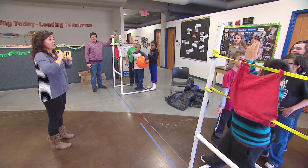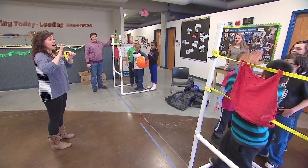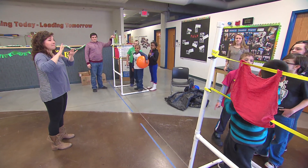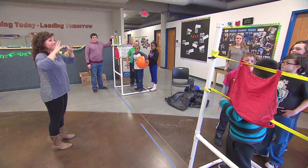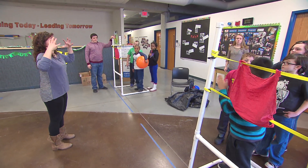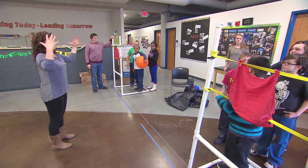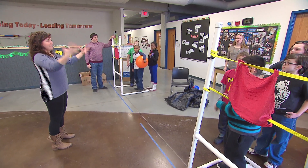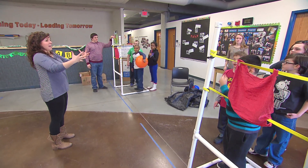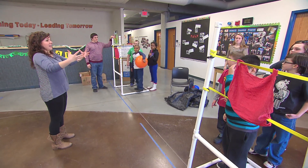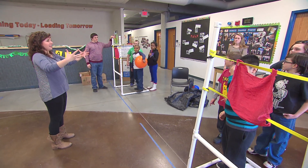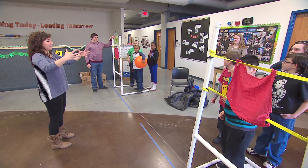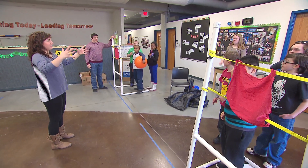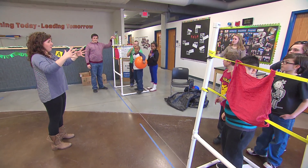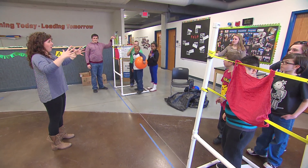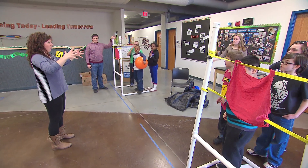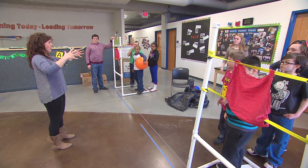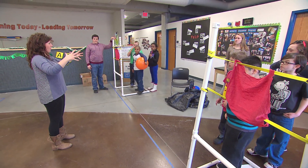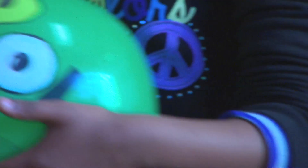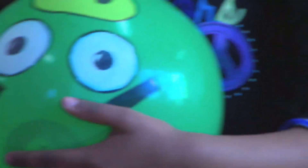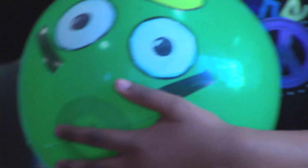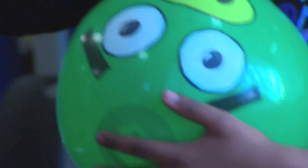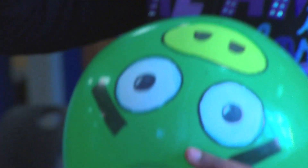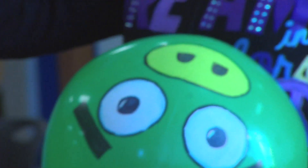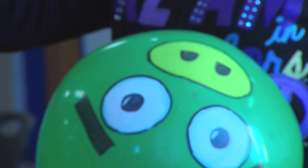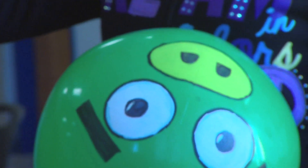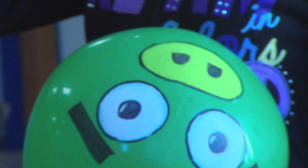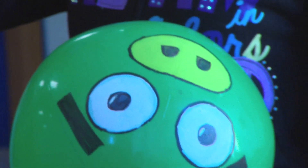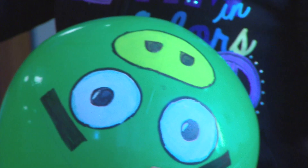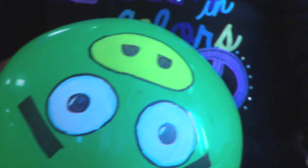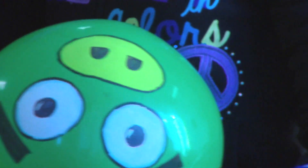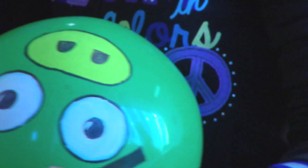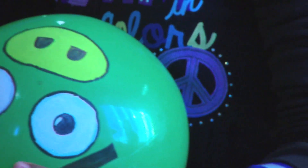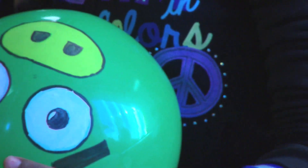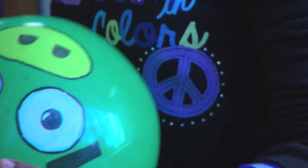minds, improve critical thinking and increase real world application.